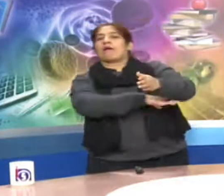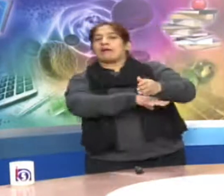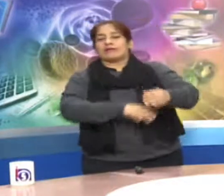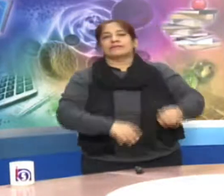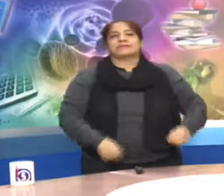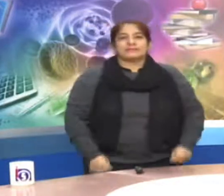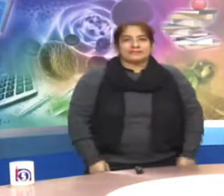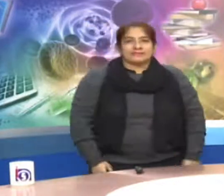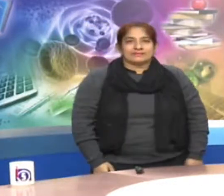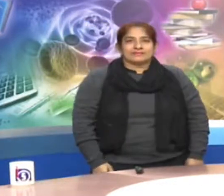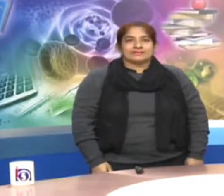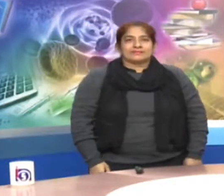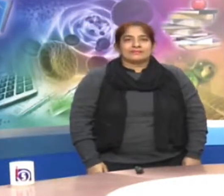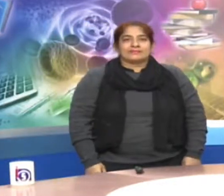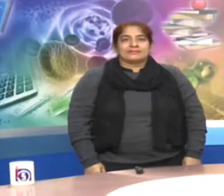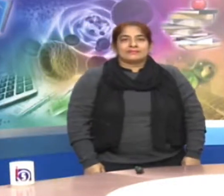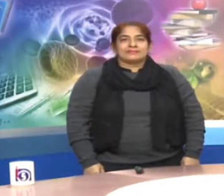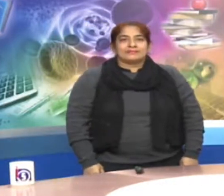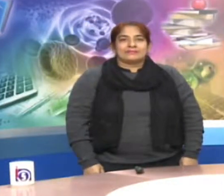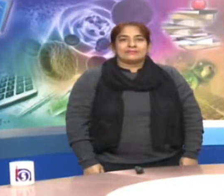them the real quality.